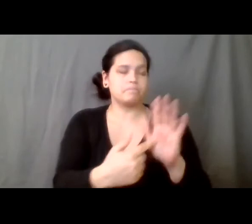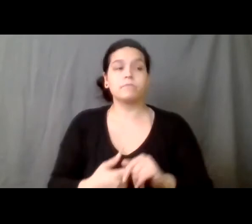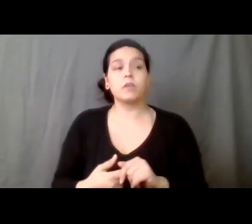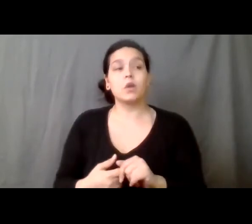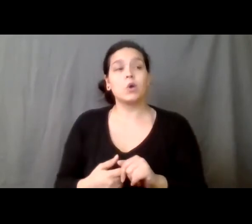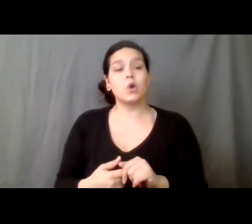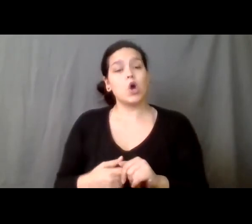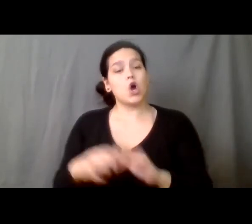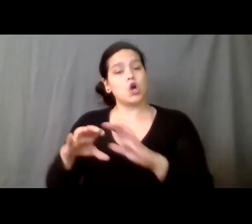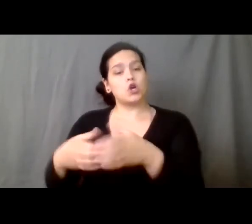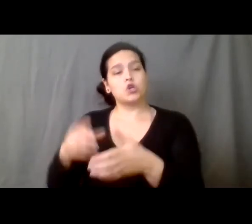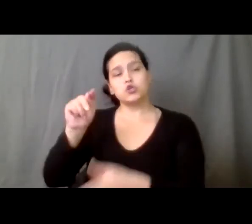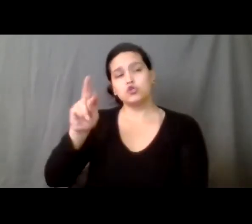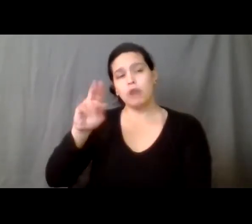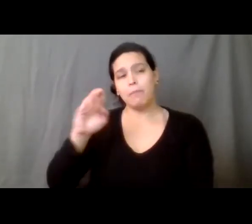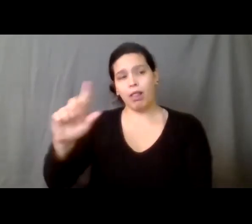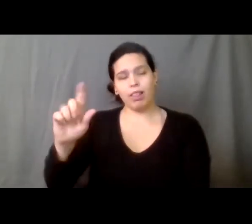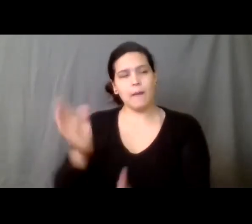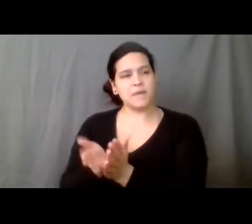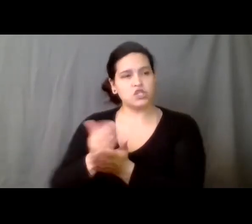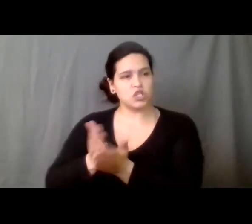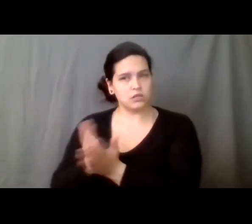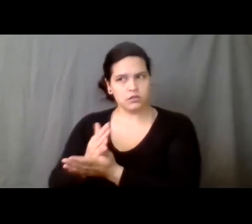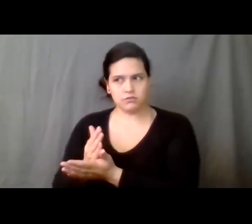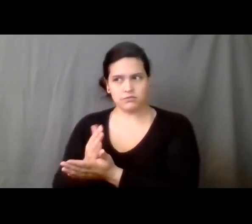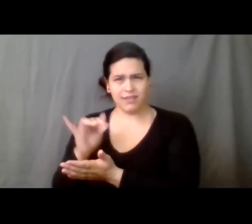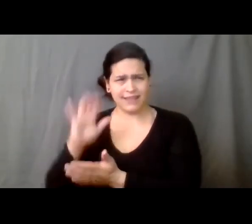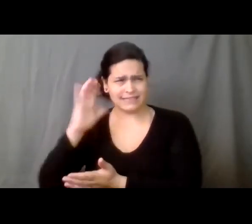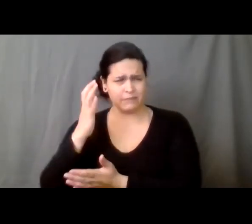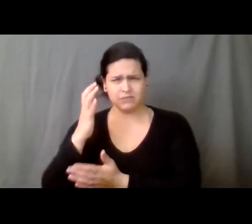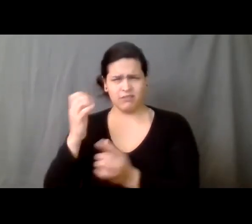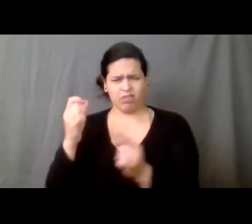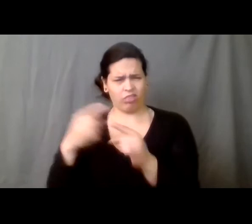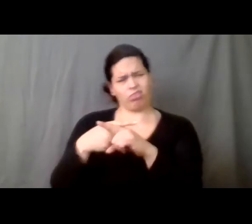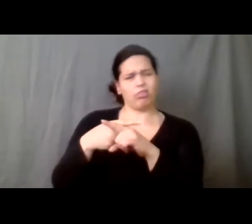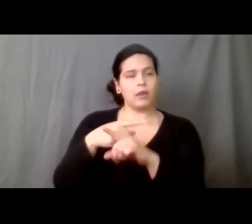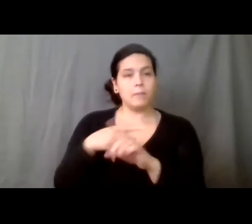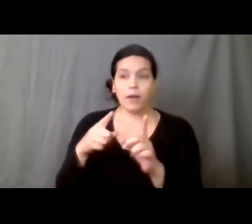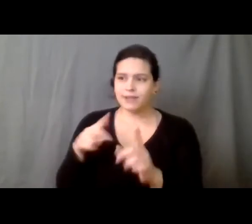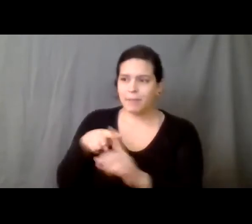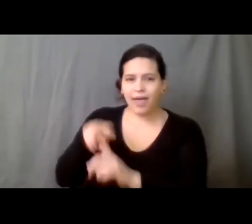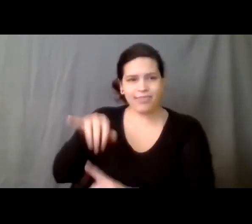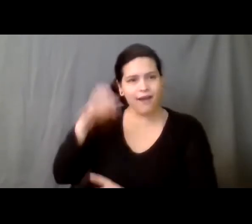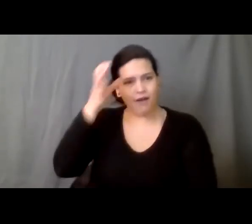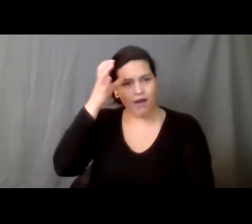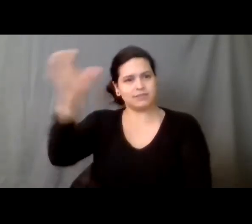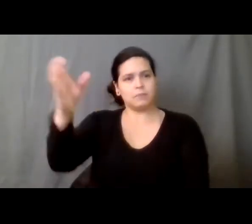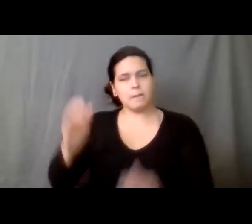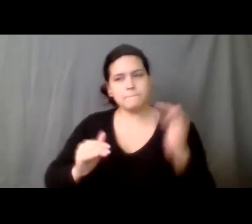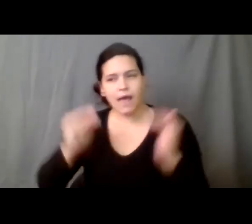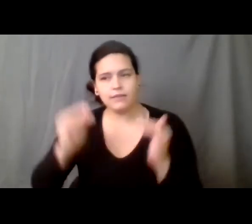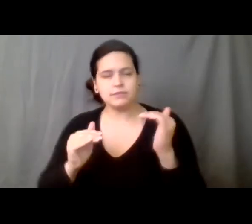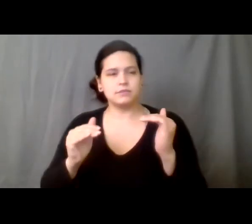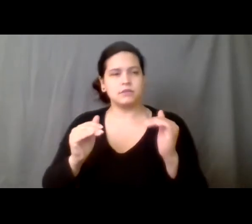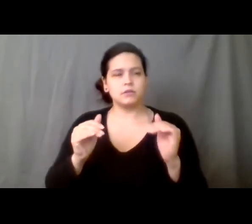budget. Now, that may seem like a stretch, but you apply it to a tribal budget and you see where you're spending your money